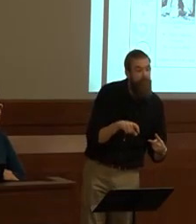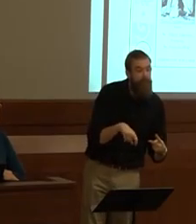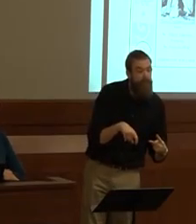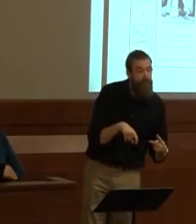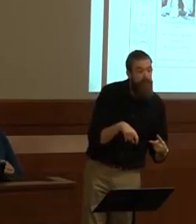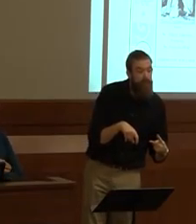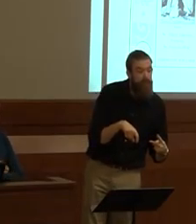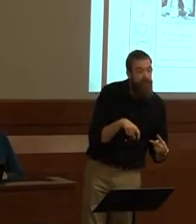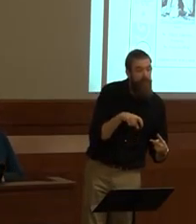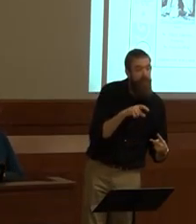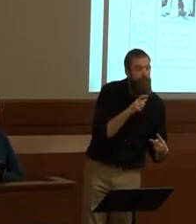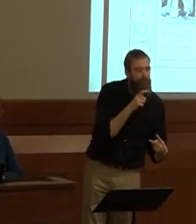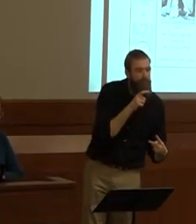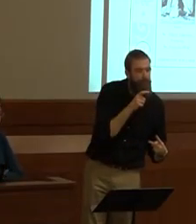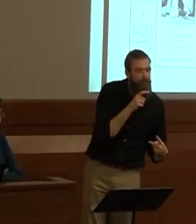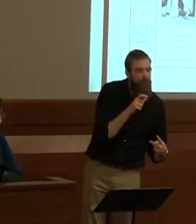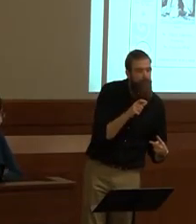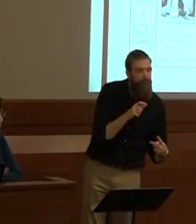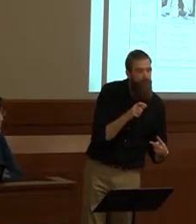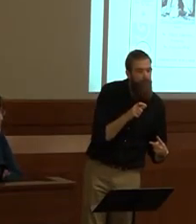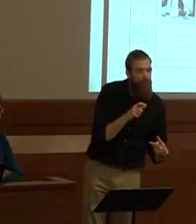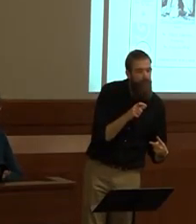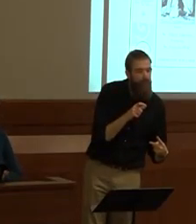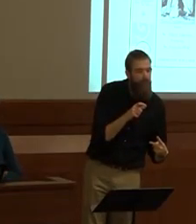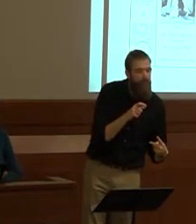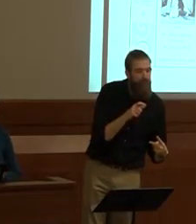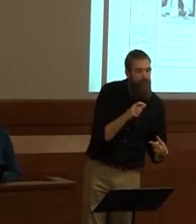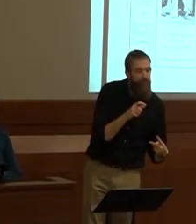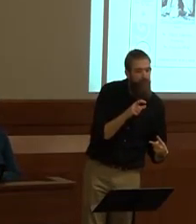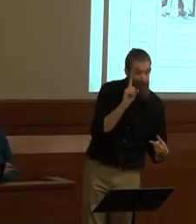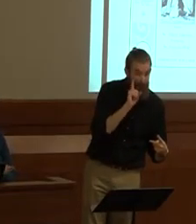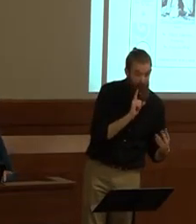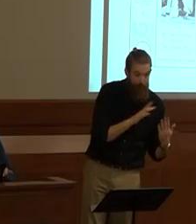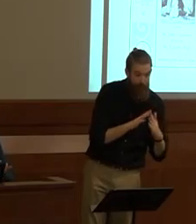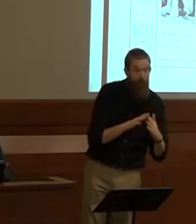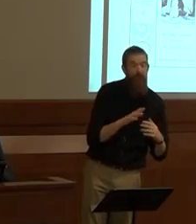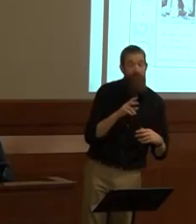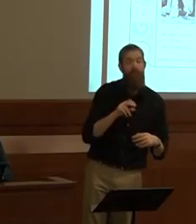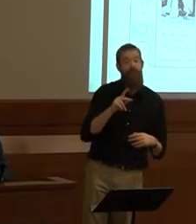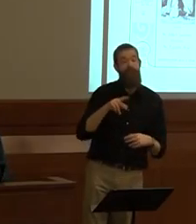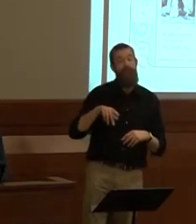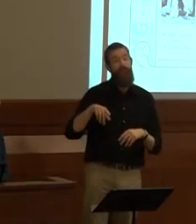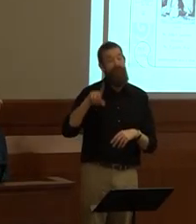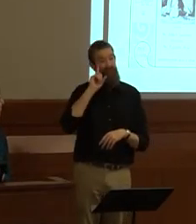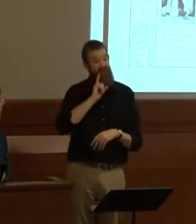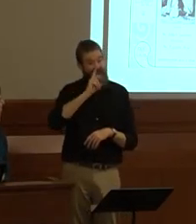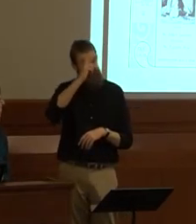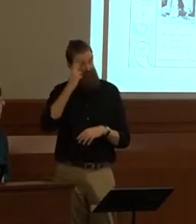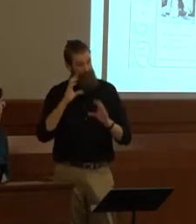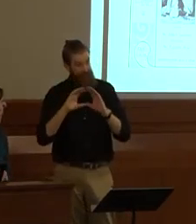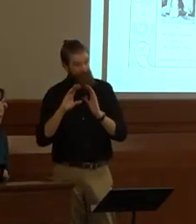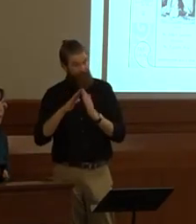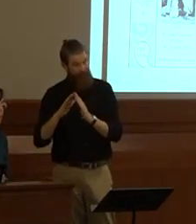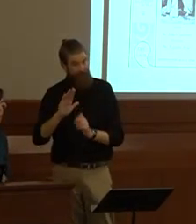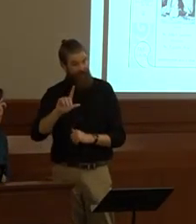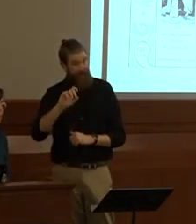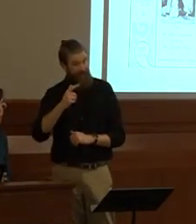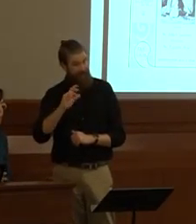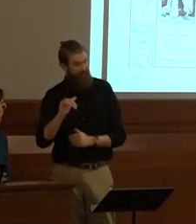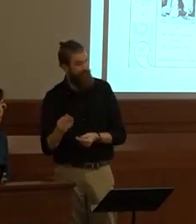this is probably the very last chapter or few chapters in my book. And I'm